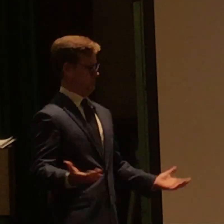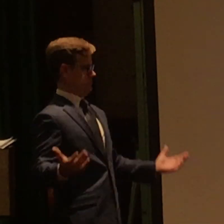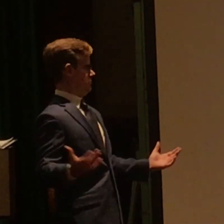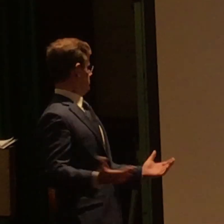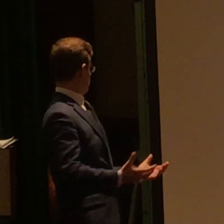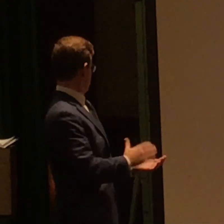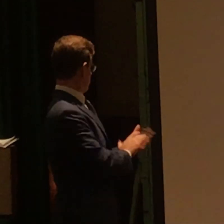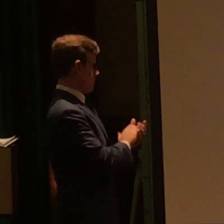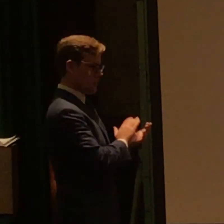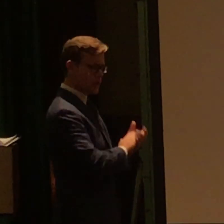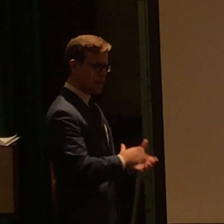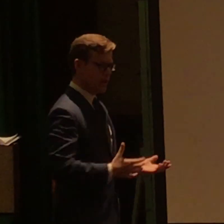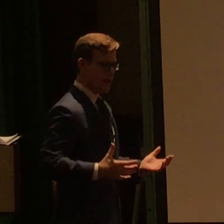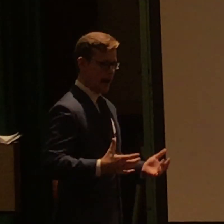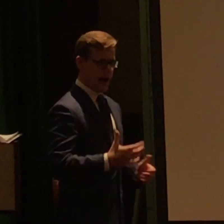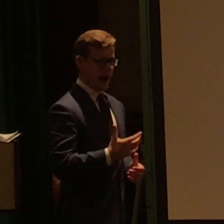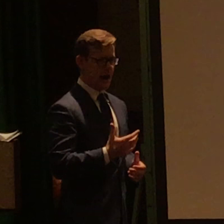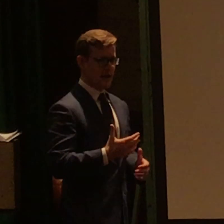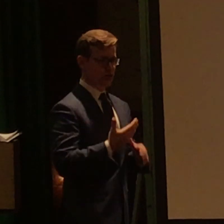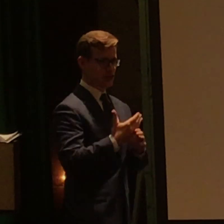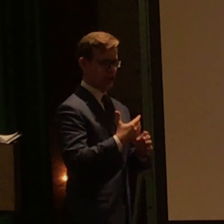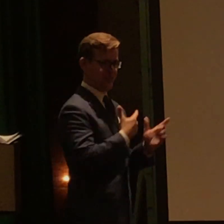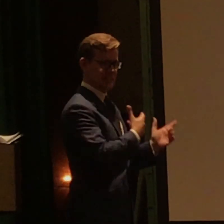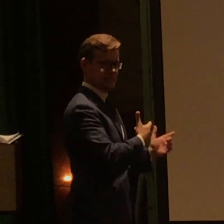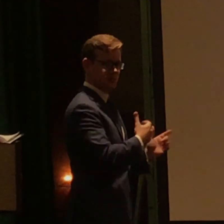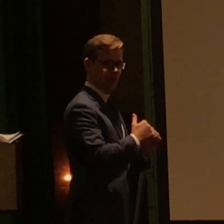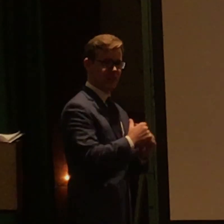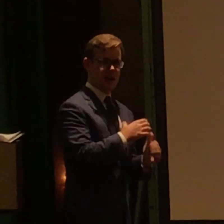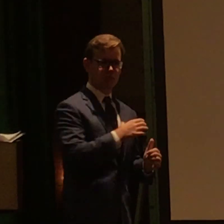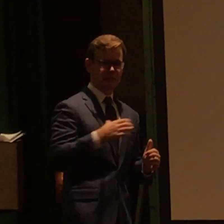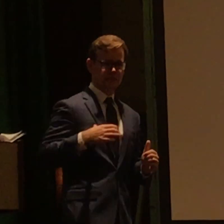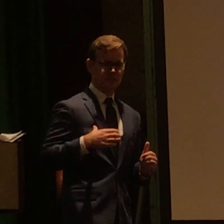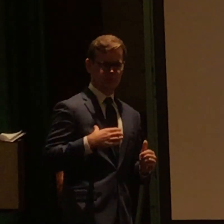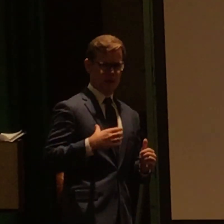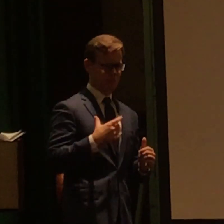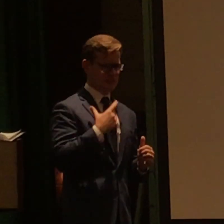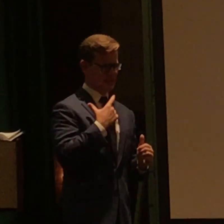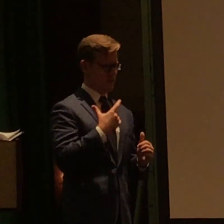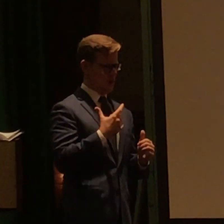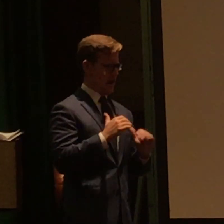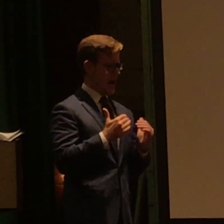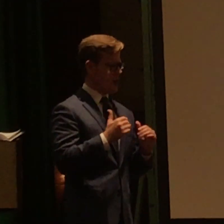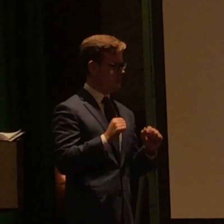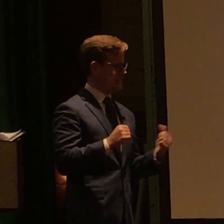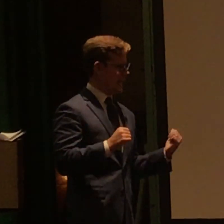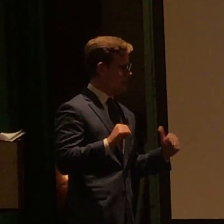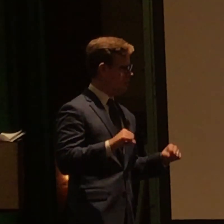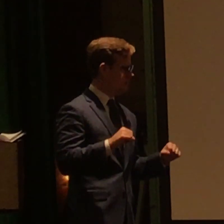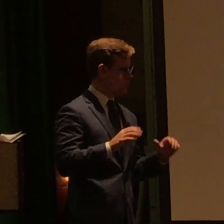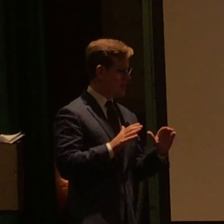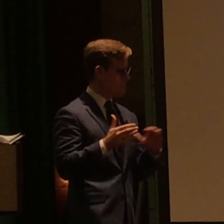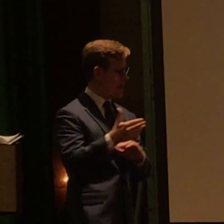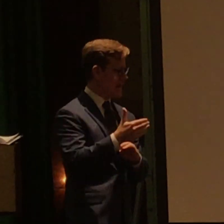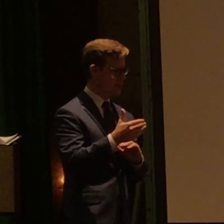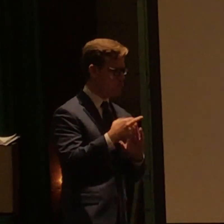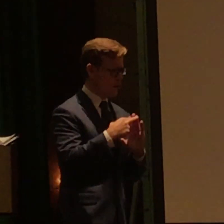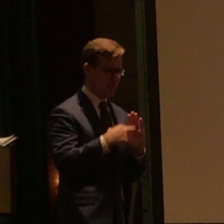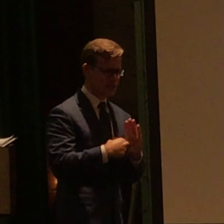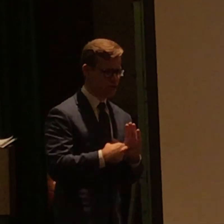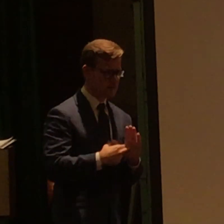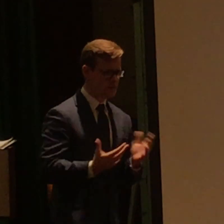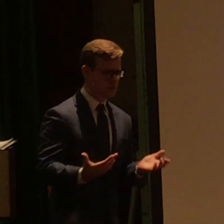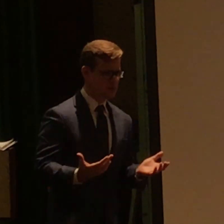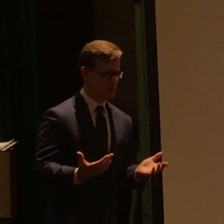are able to serve in the Army. And I said, well, that's great for you. How did they overcome this barrier without going through